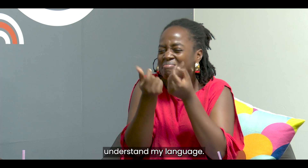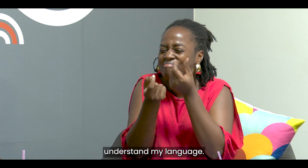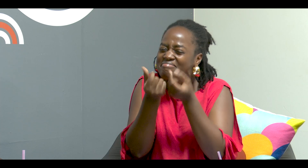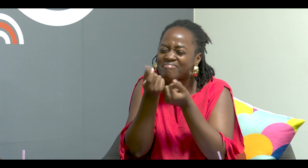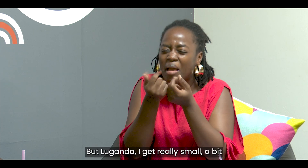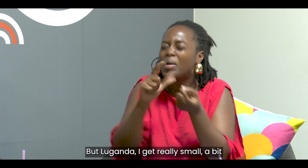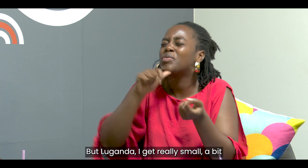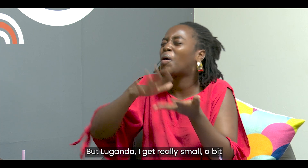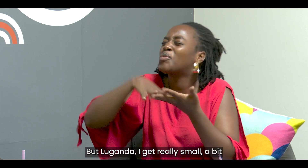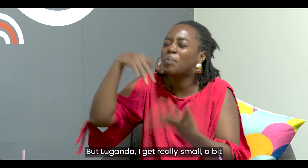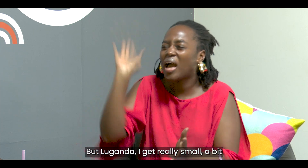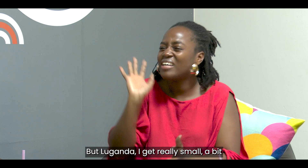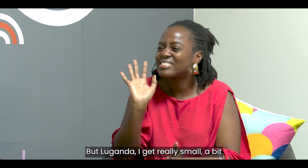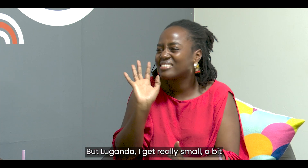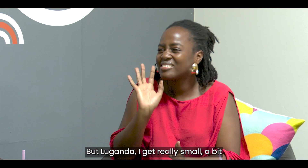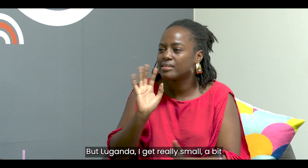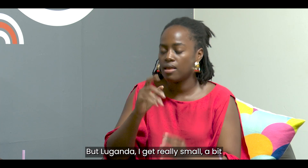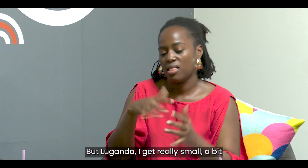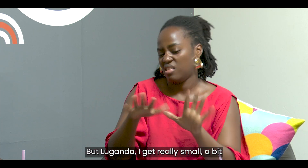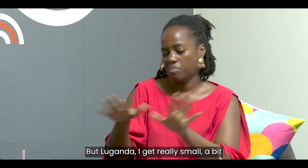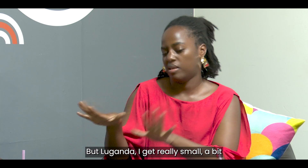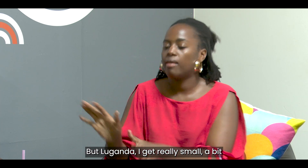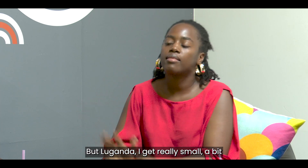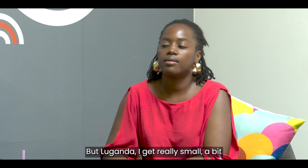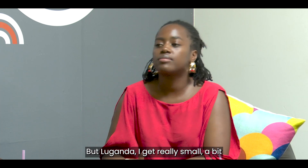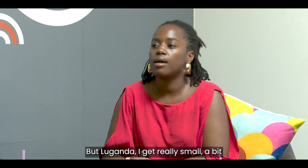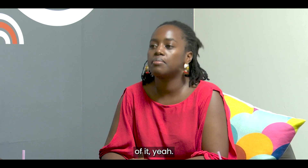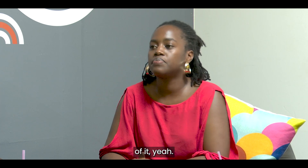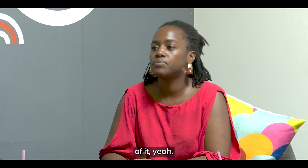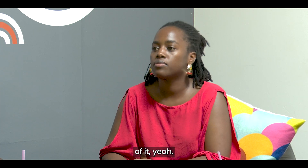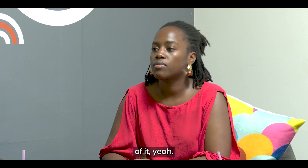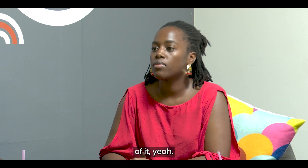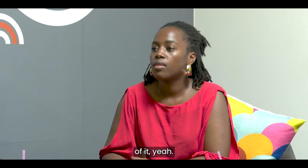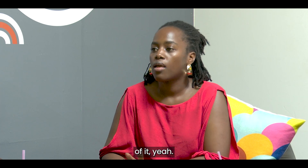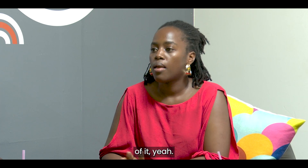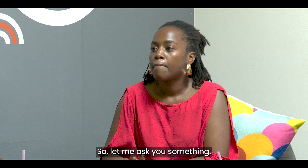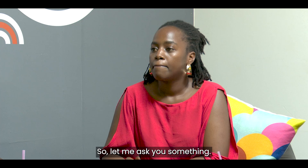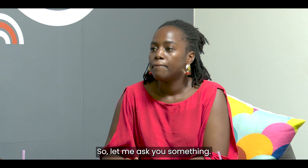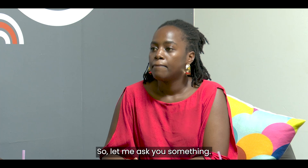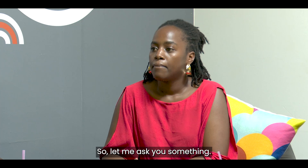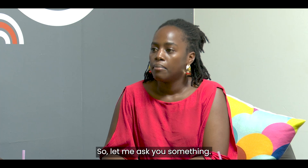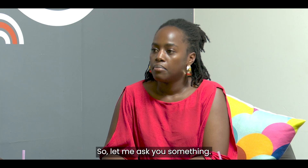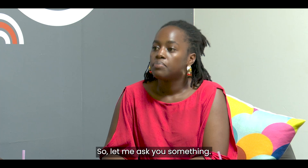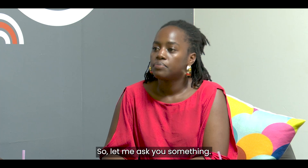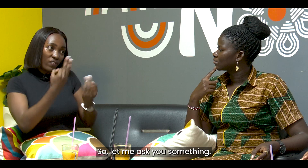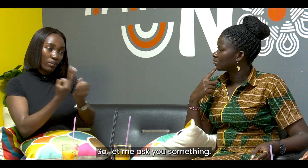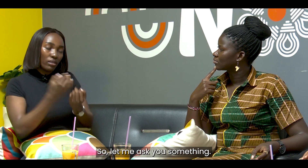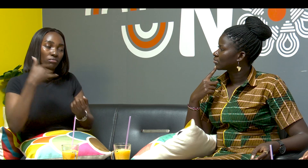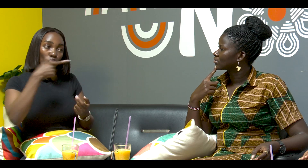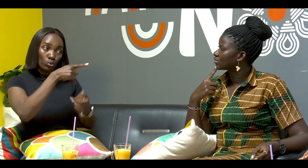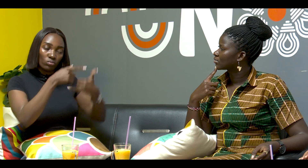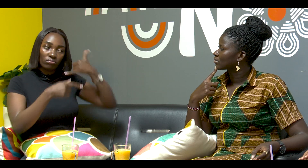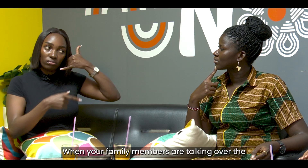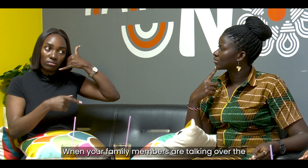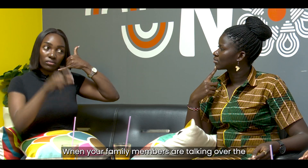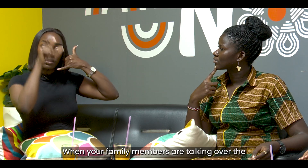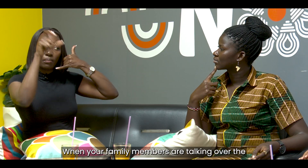But Luganda, I get really small, a bit of it. Yeah. So let me ask you something. When your family